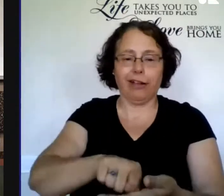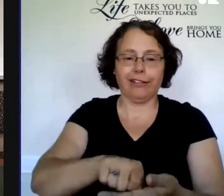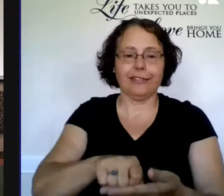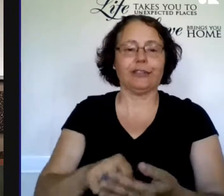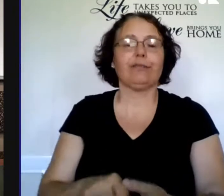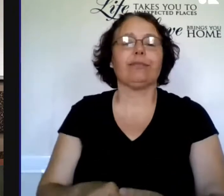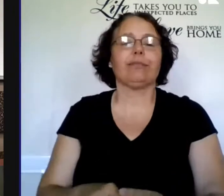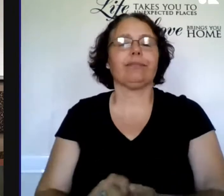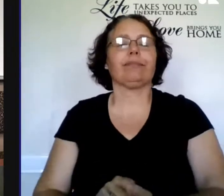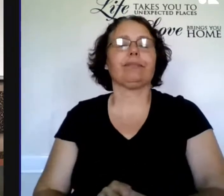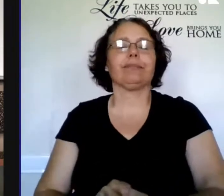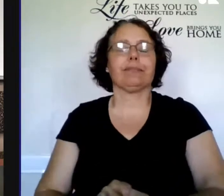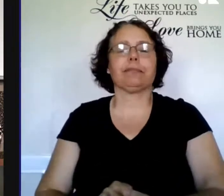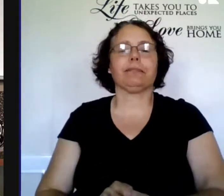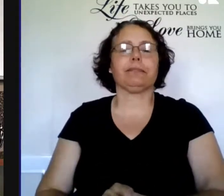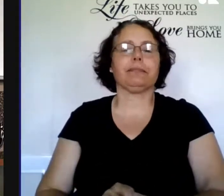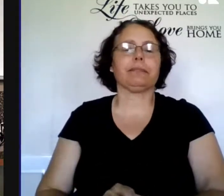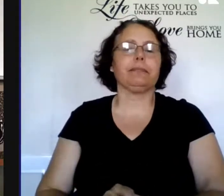this morning.